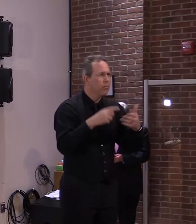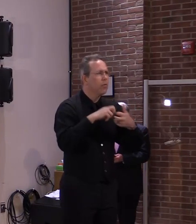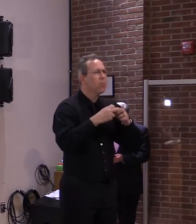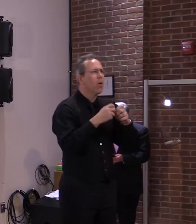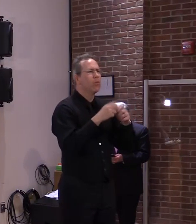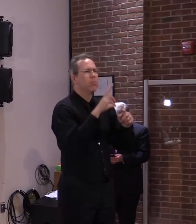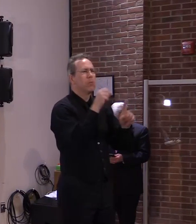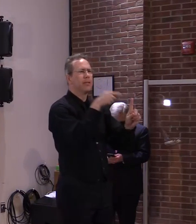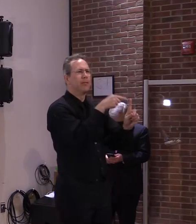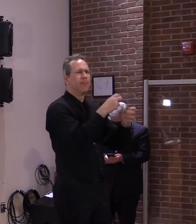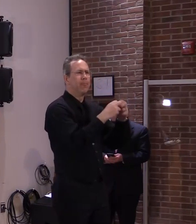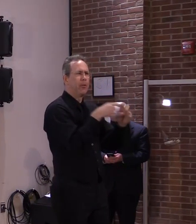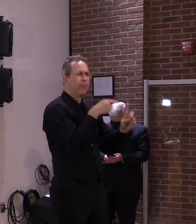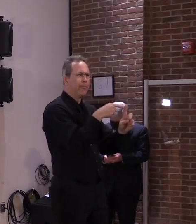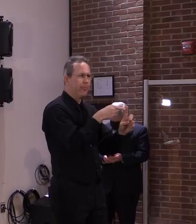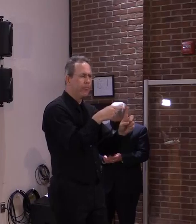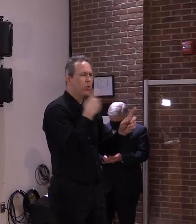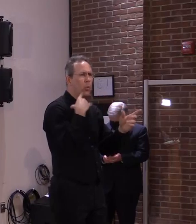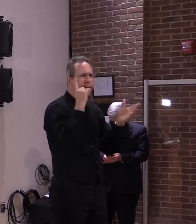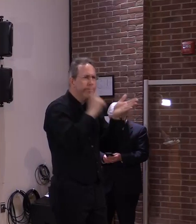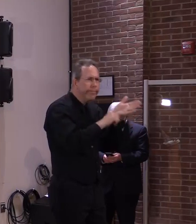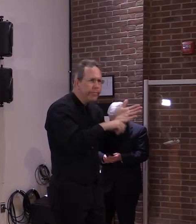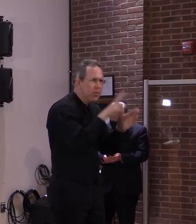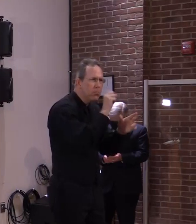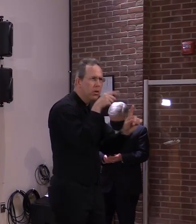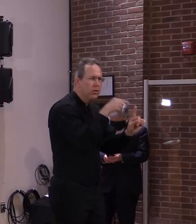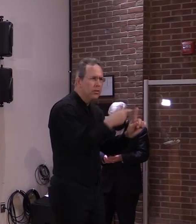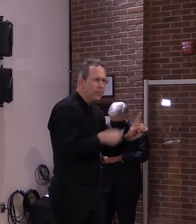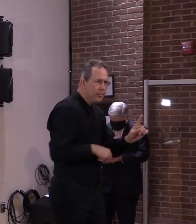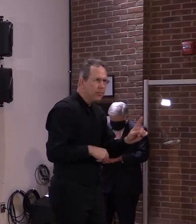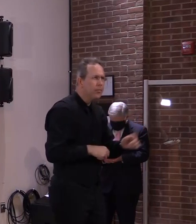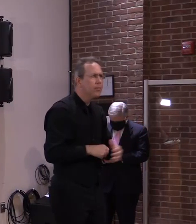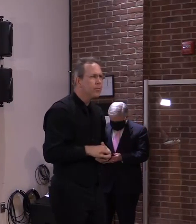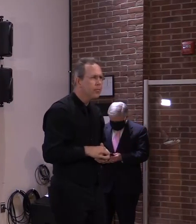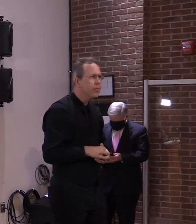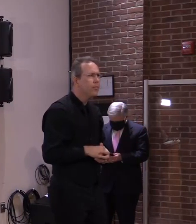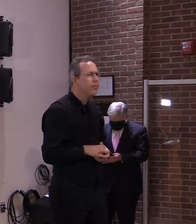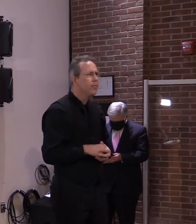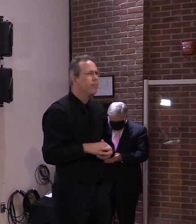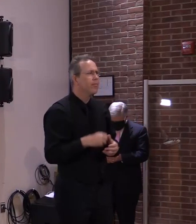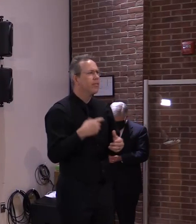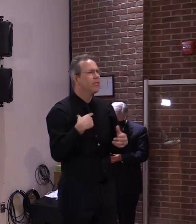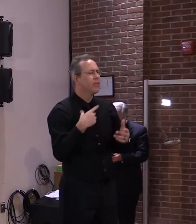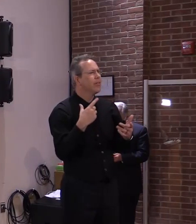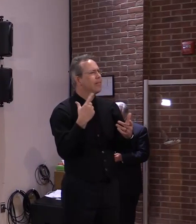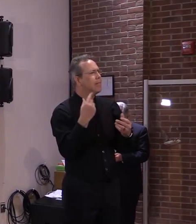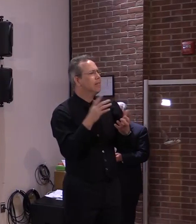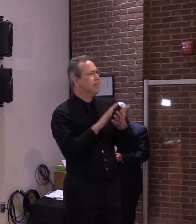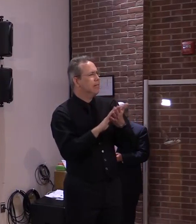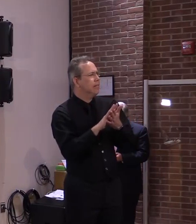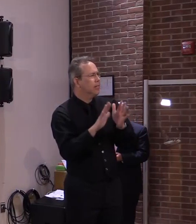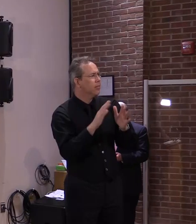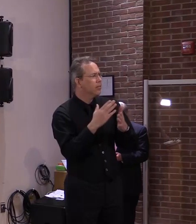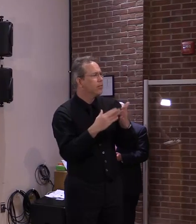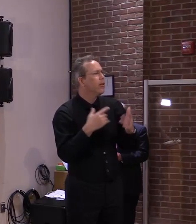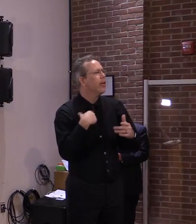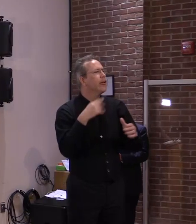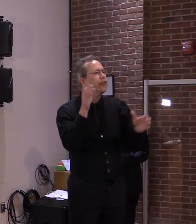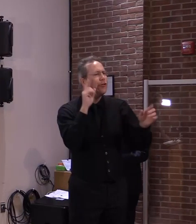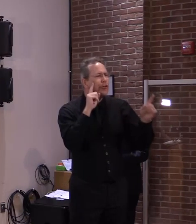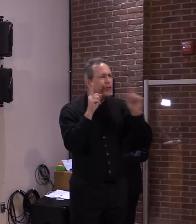it's an ongoing investigation, but the reality is we're already aware of cases. The company is aware of the cases.